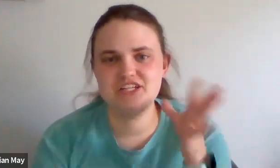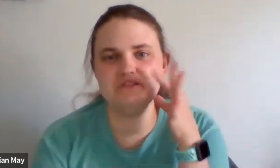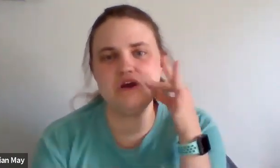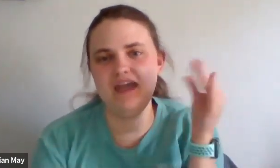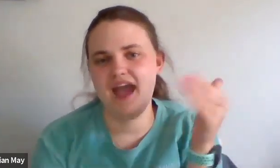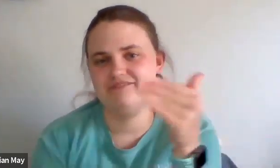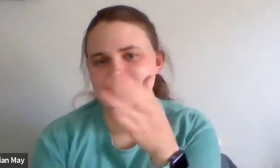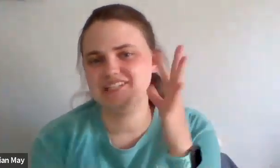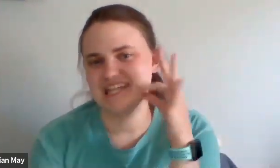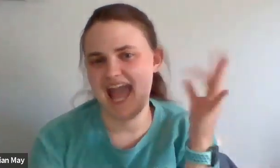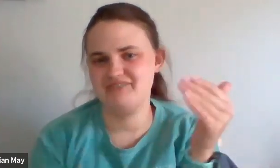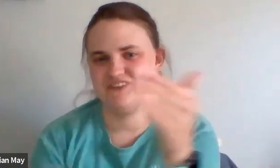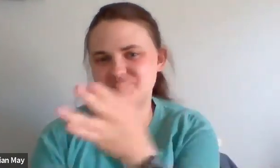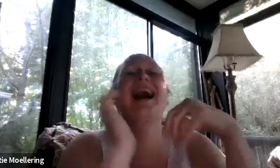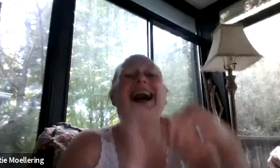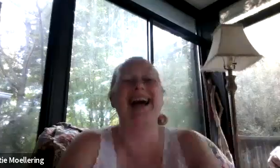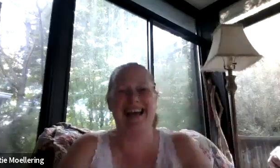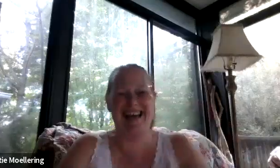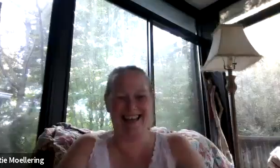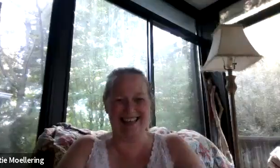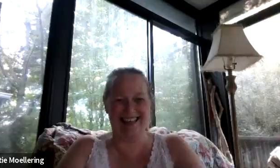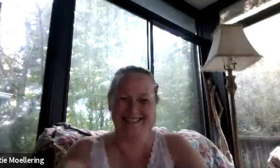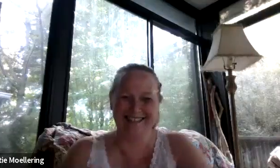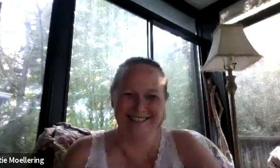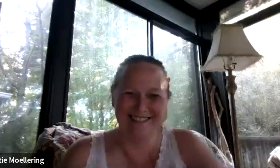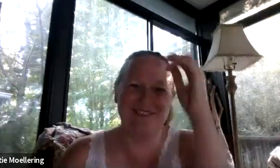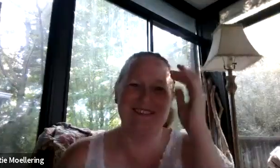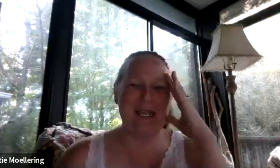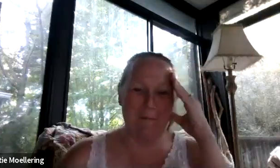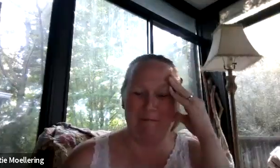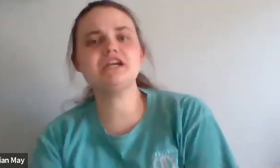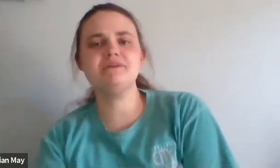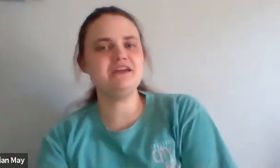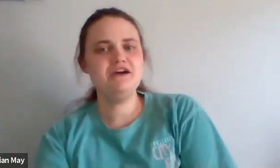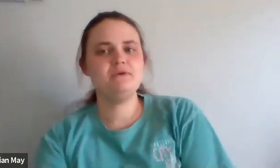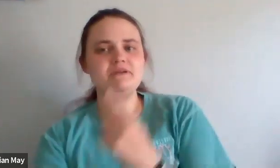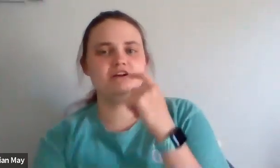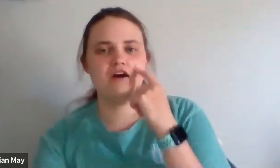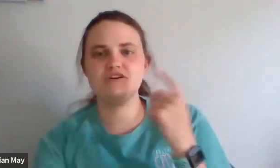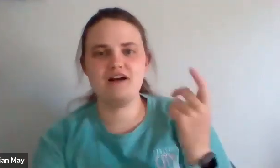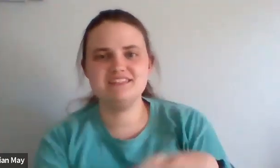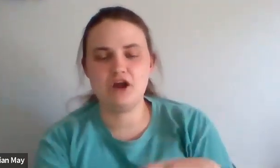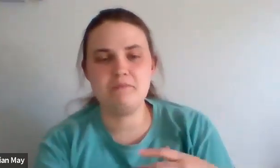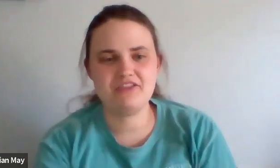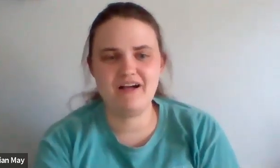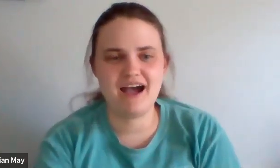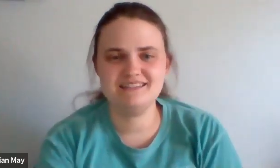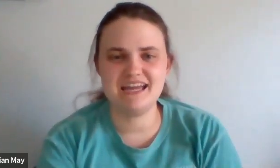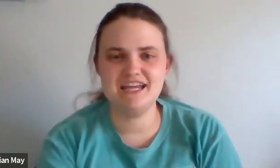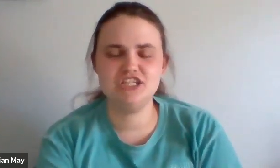she would go catfish. She just thought it was so fun to do that. She'd go catfish. She'd look at me. We'd be in our other classes, like our math class, and she'd